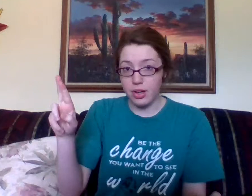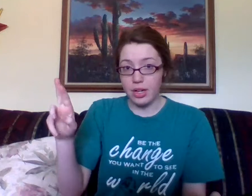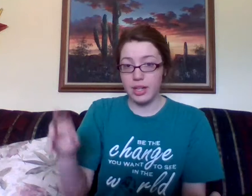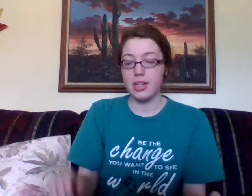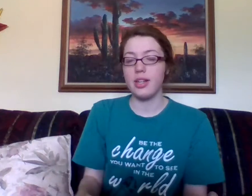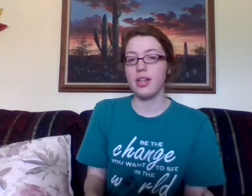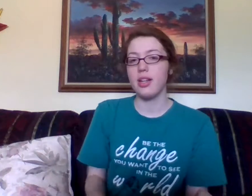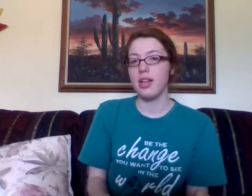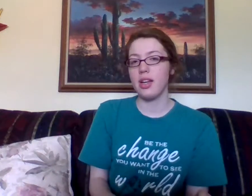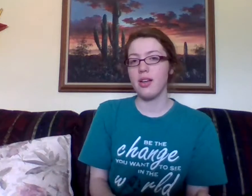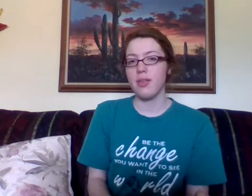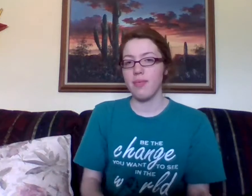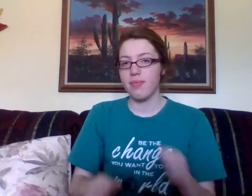ever